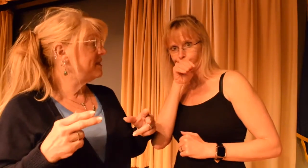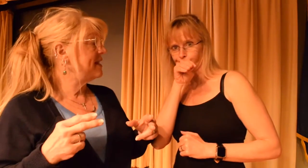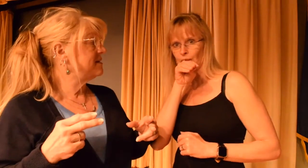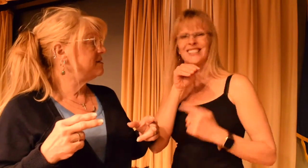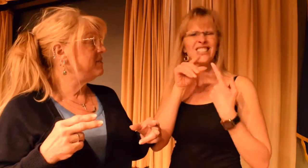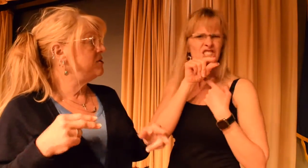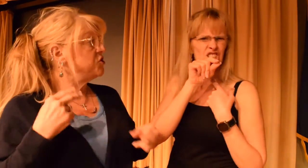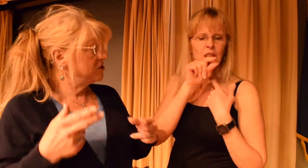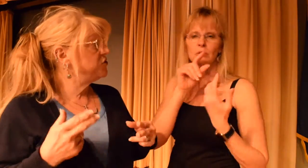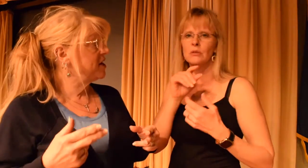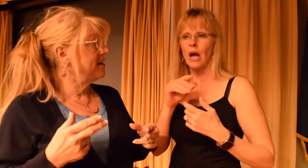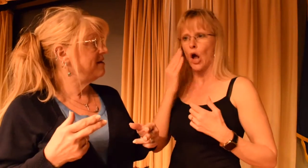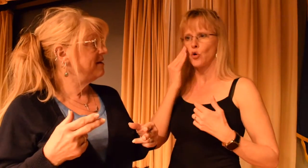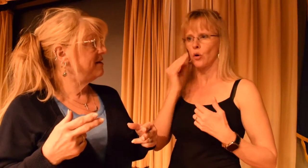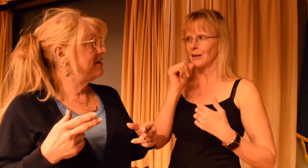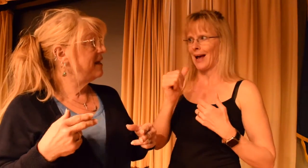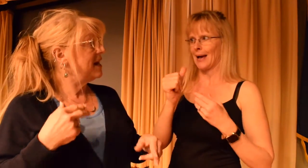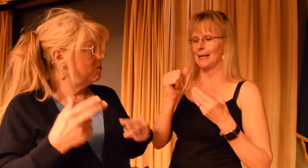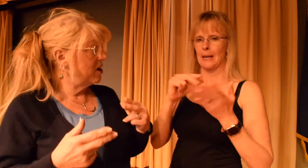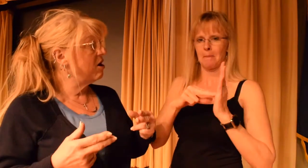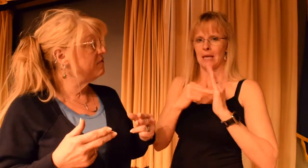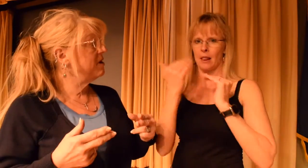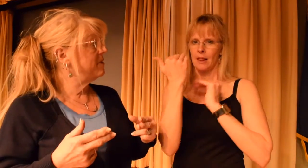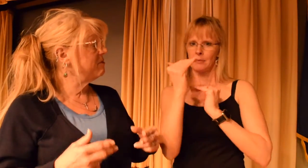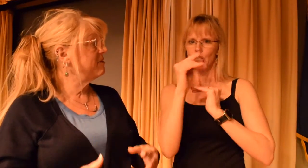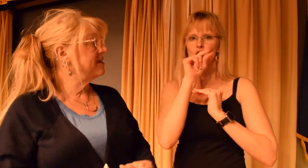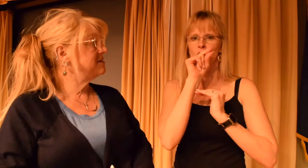that doesn't mean just chicken, and I want to offer him other things.